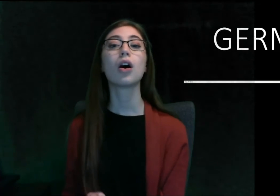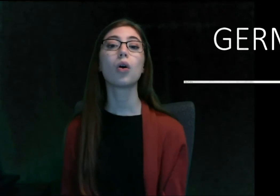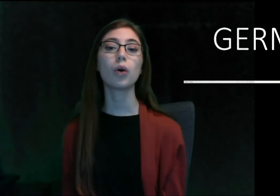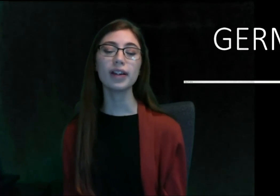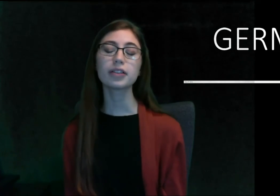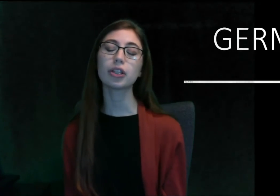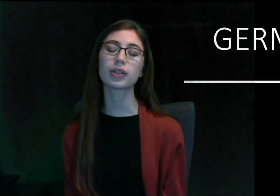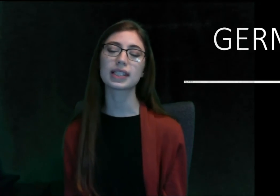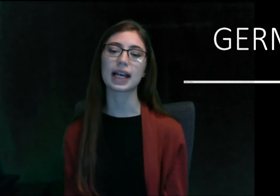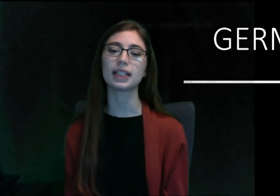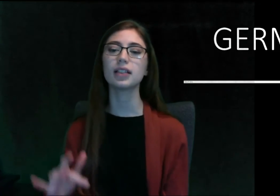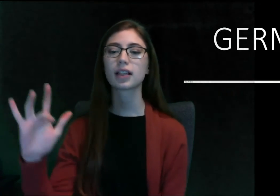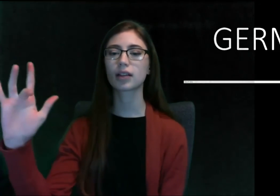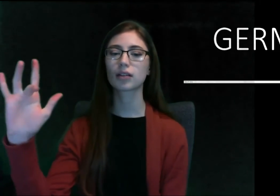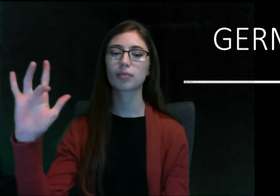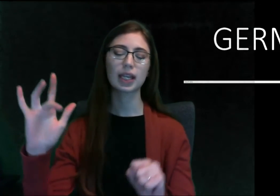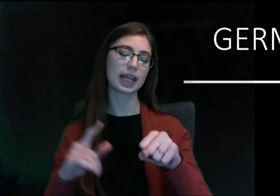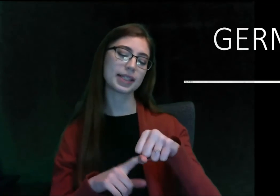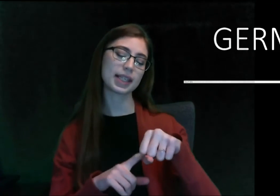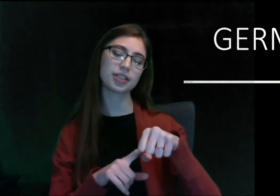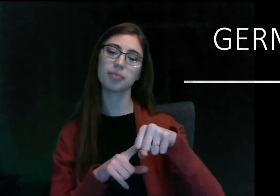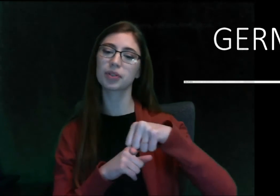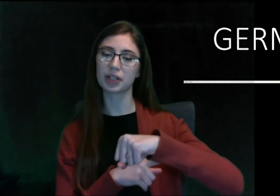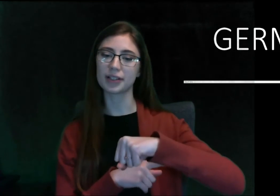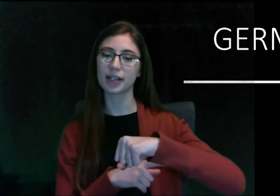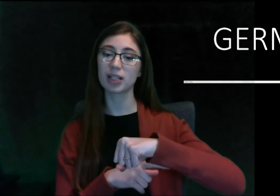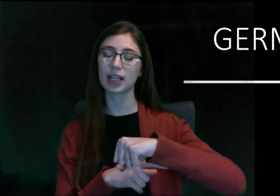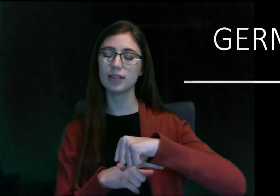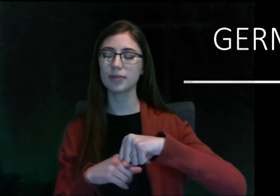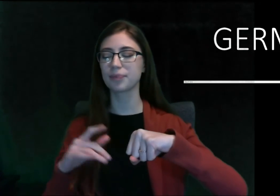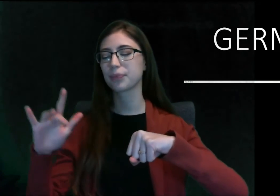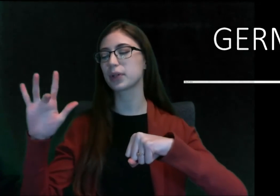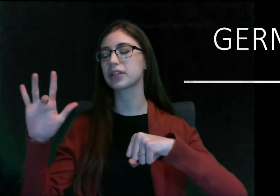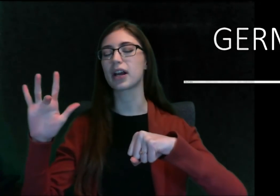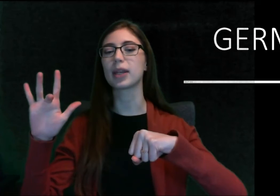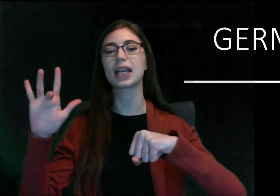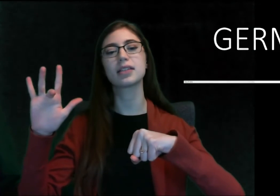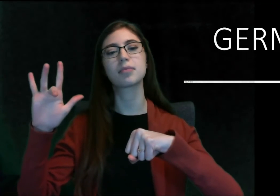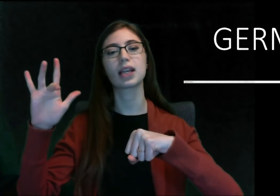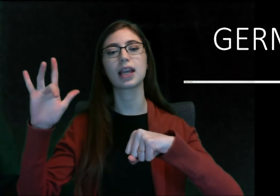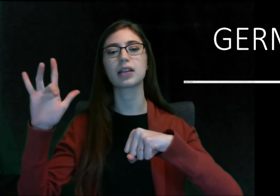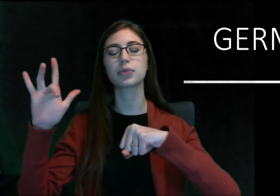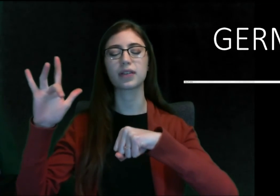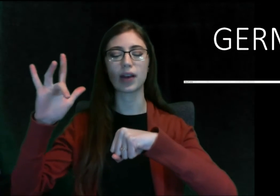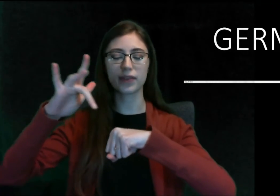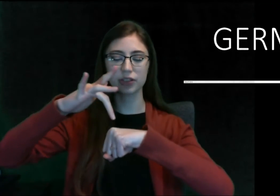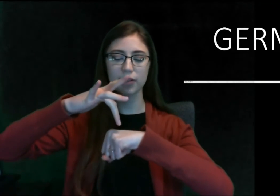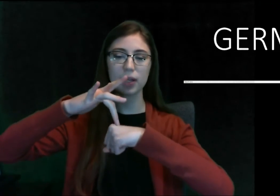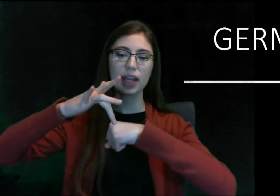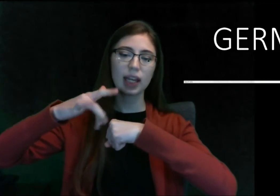Or you could sign, make an S handshake with your non-dominant hand. With your dominant hand, make a 25 handshake, and you're